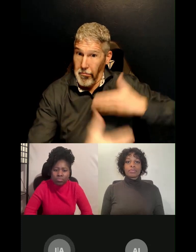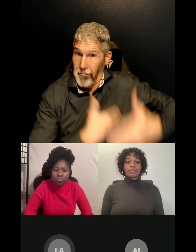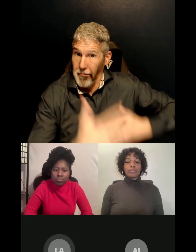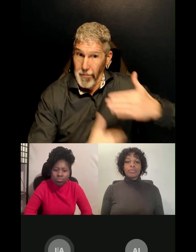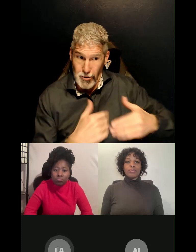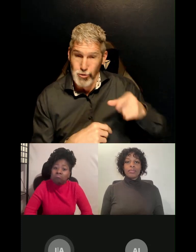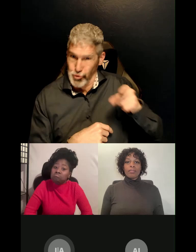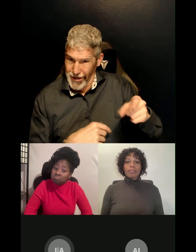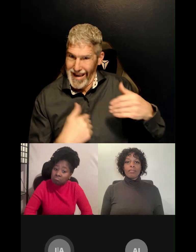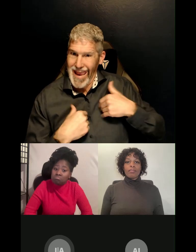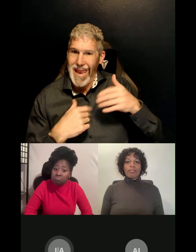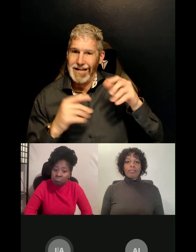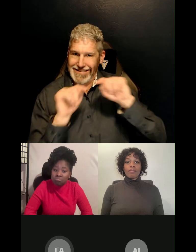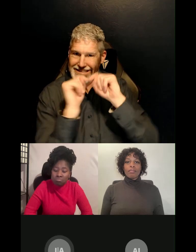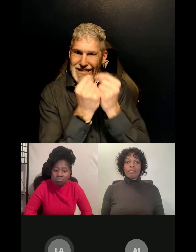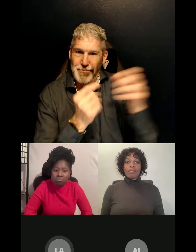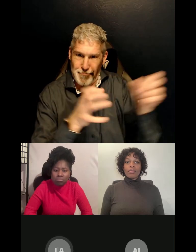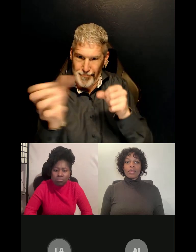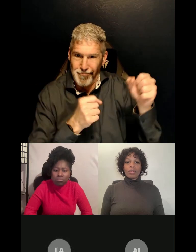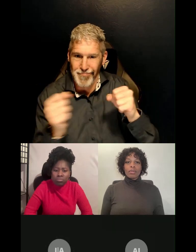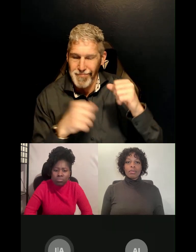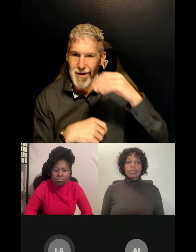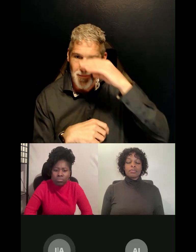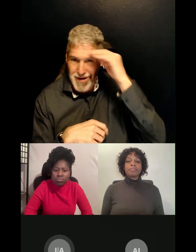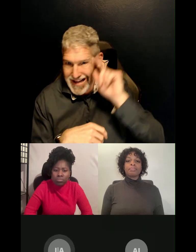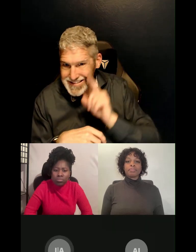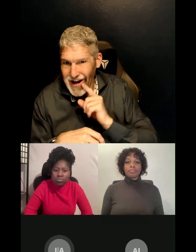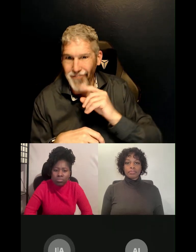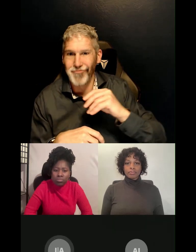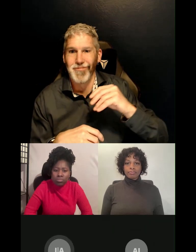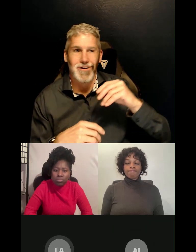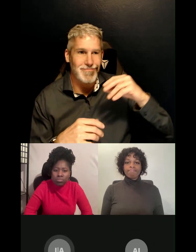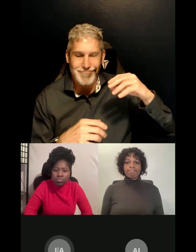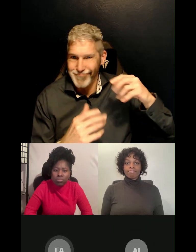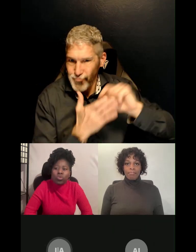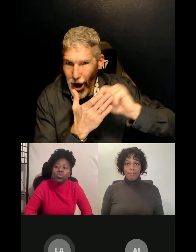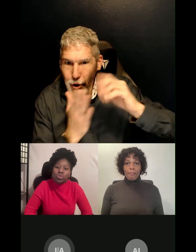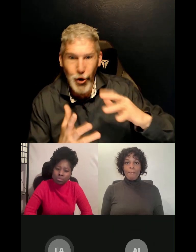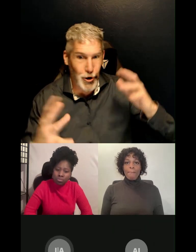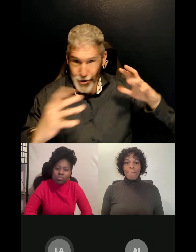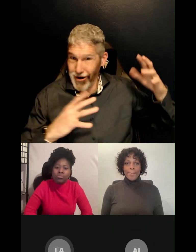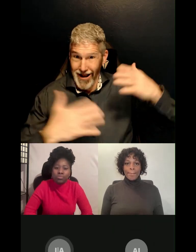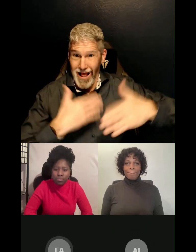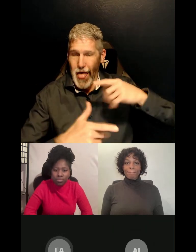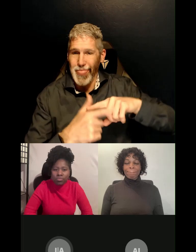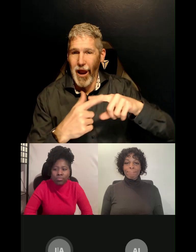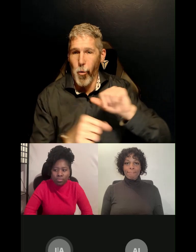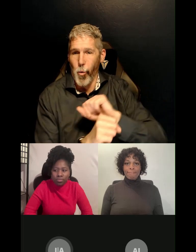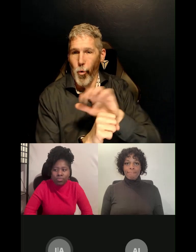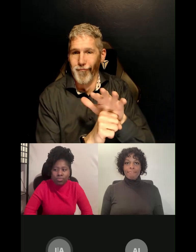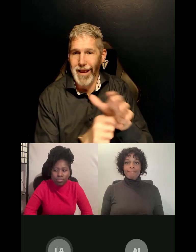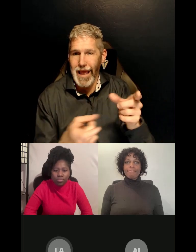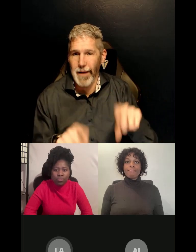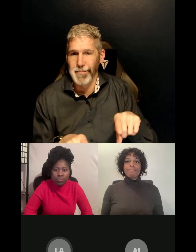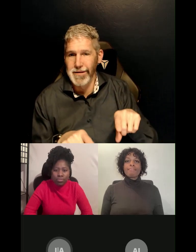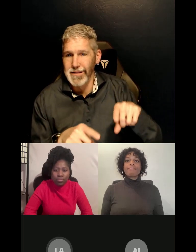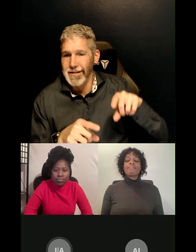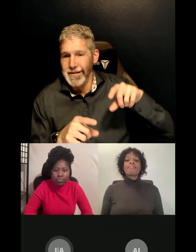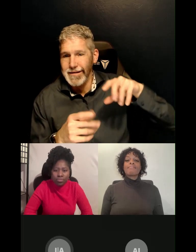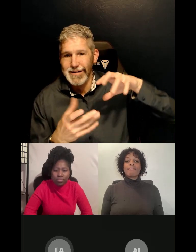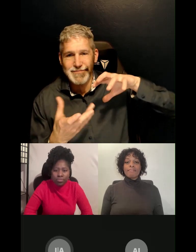Now, she has one project that is in progress she's gathered her team of Black deaf individuals, writers, and